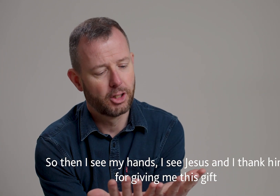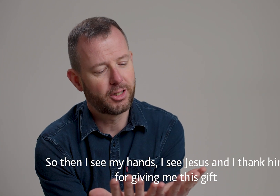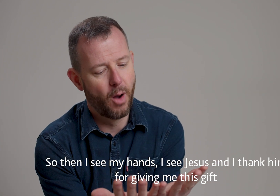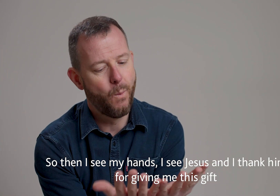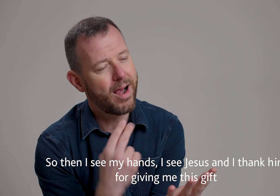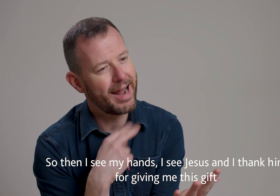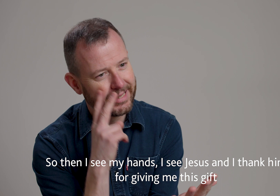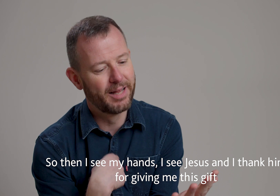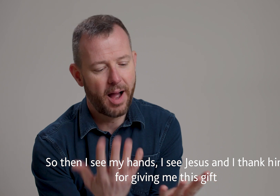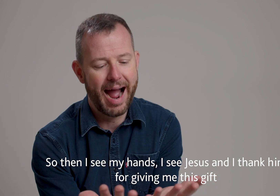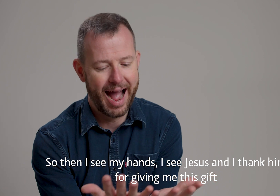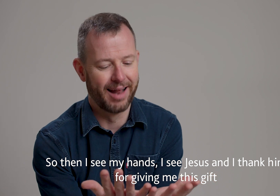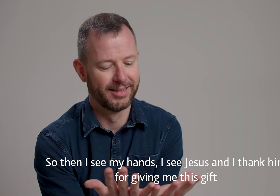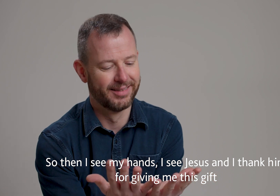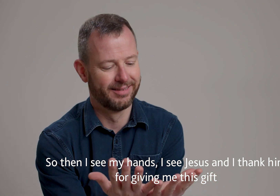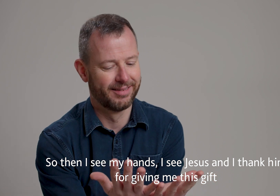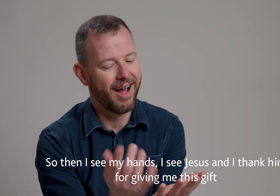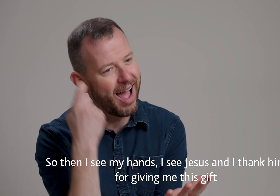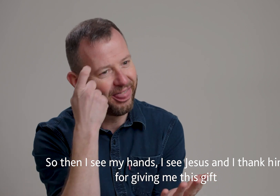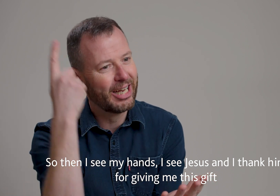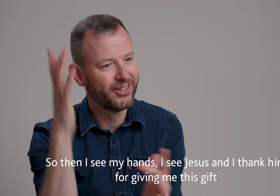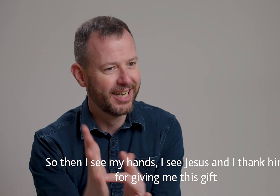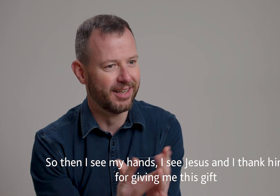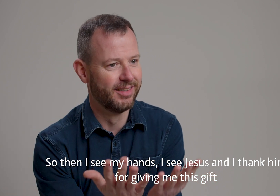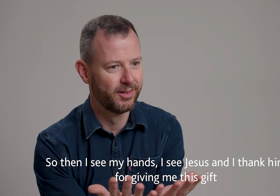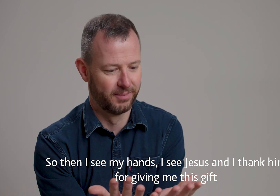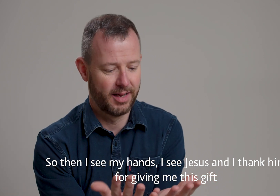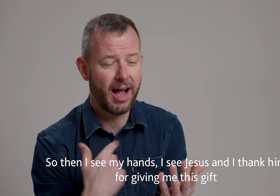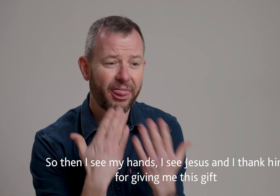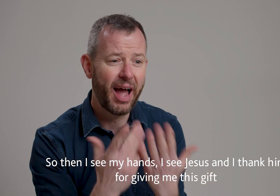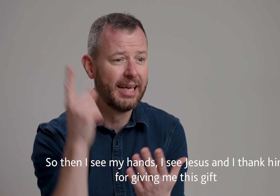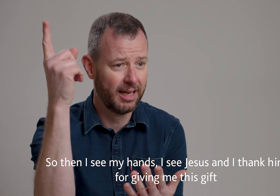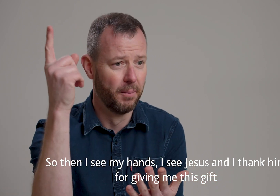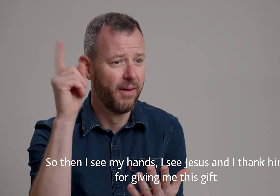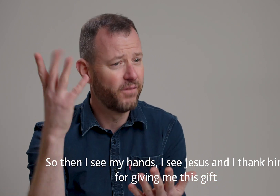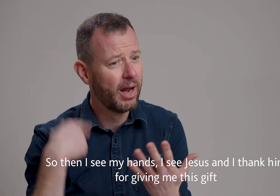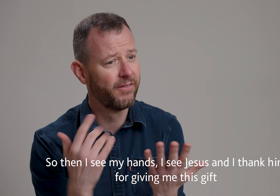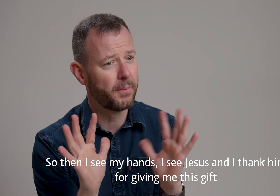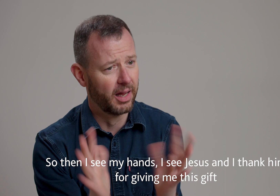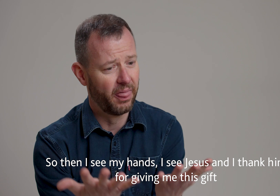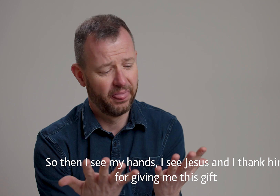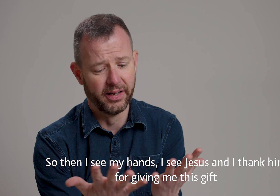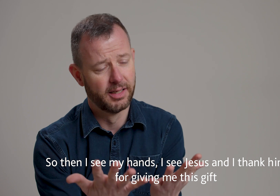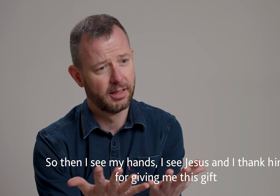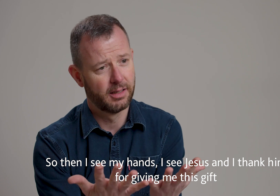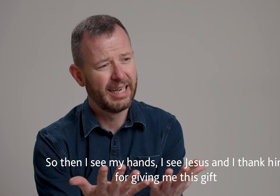hand. So when I see my hand, I see Jesus. I thank him for giving me